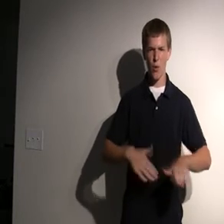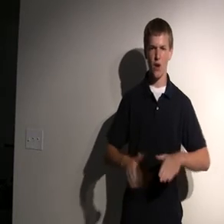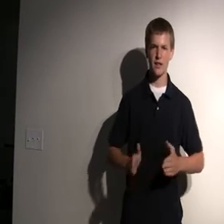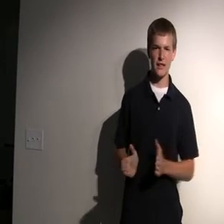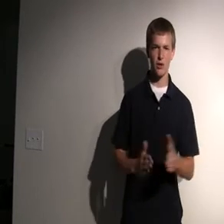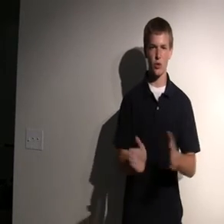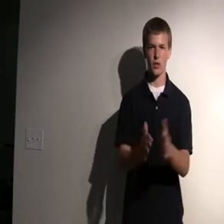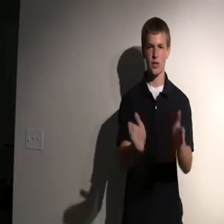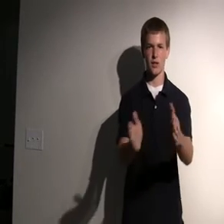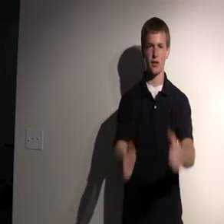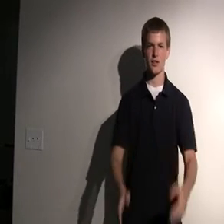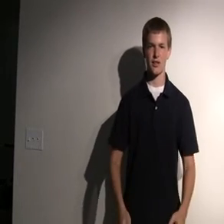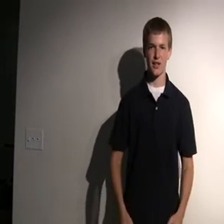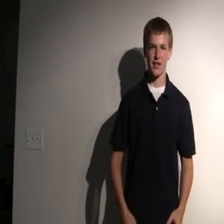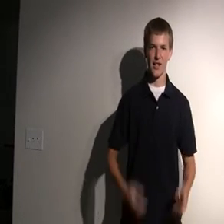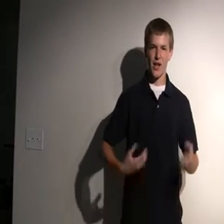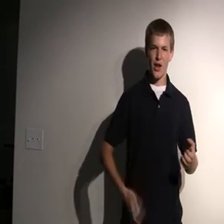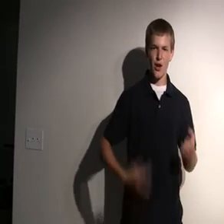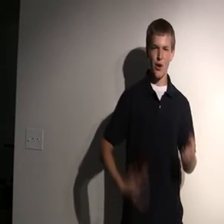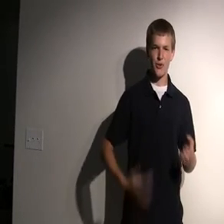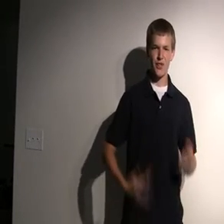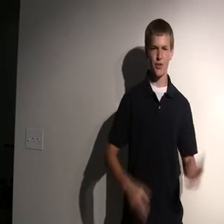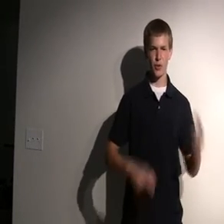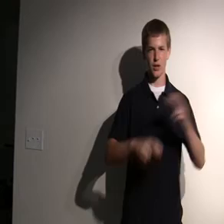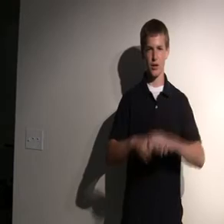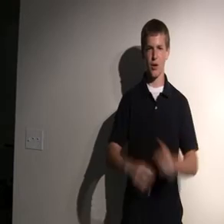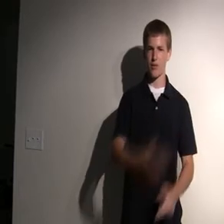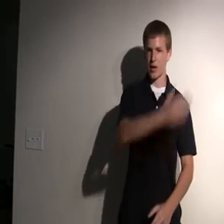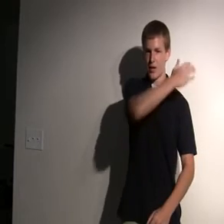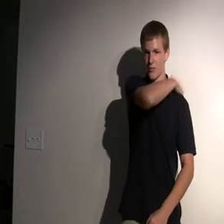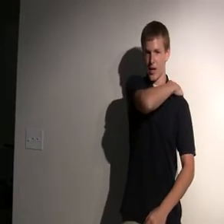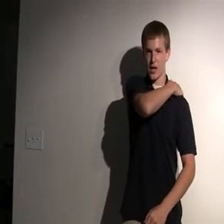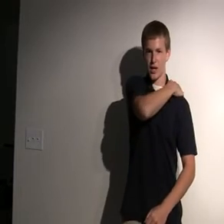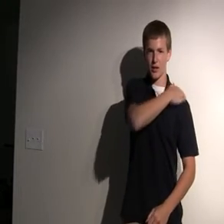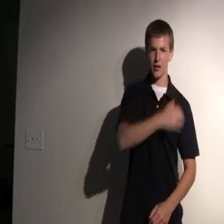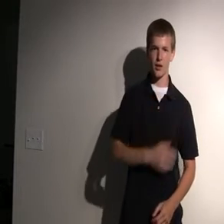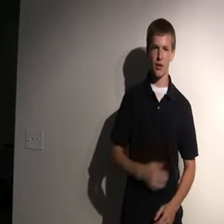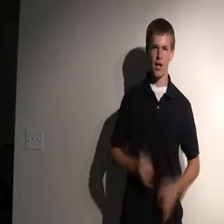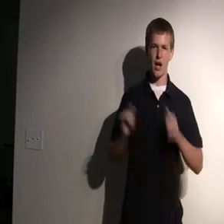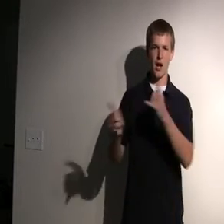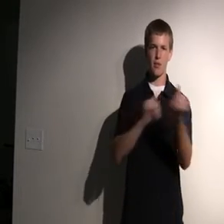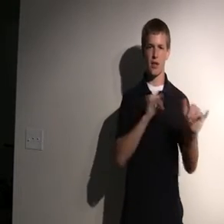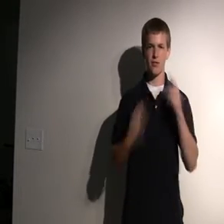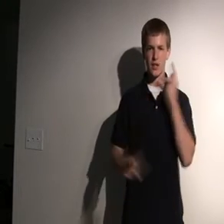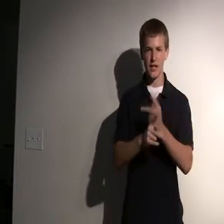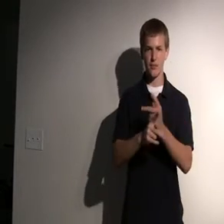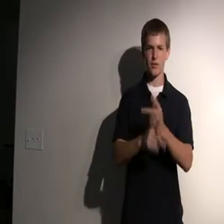walk these streets, put a six string on my back, I blame for keeps,